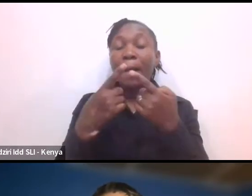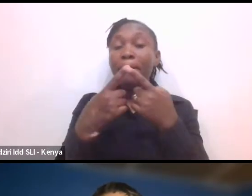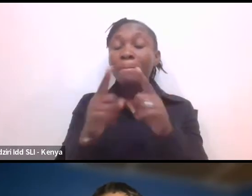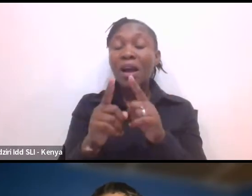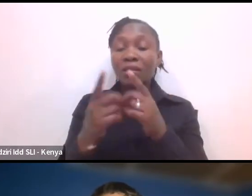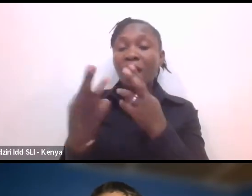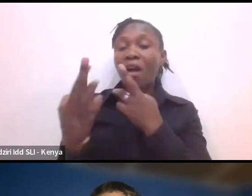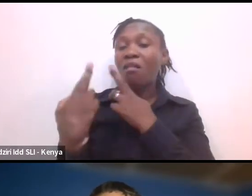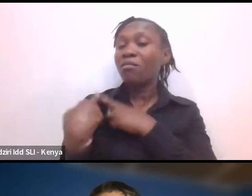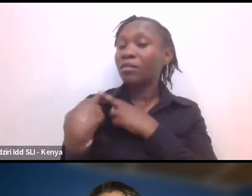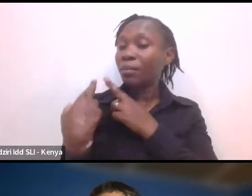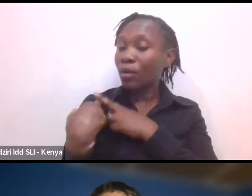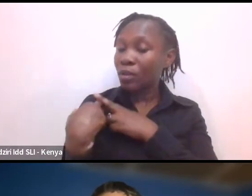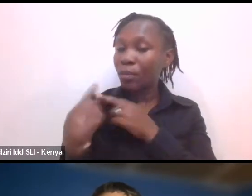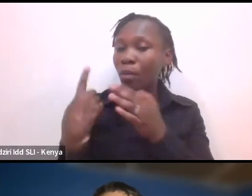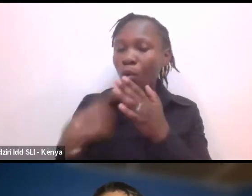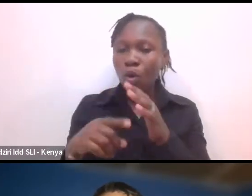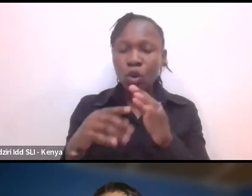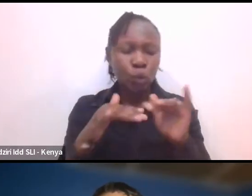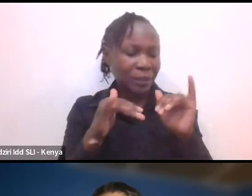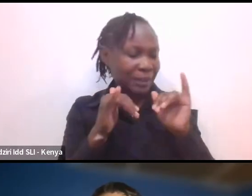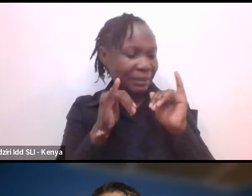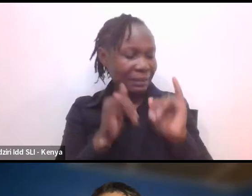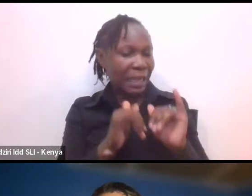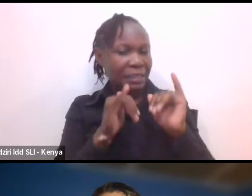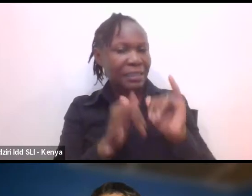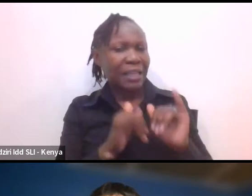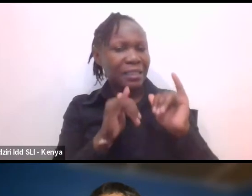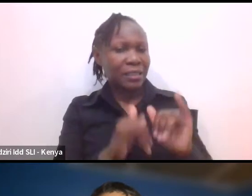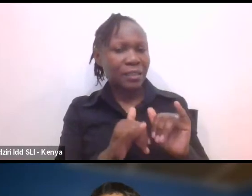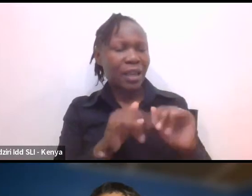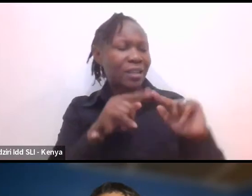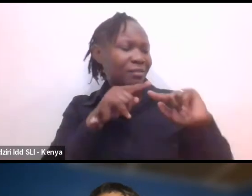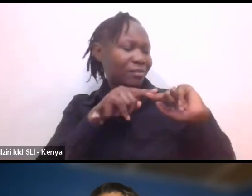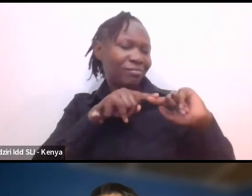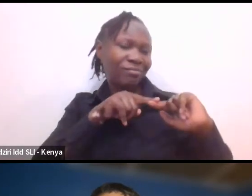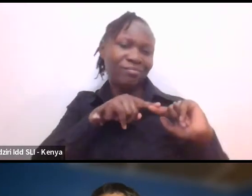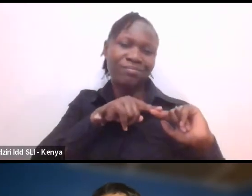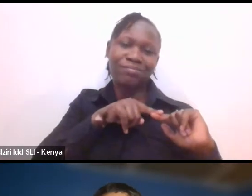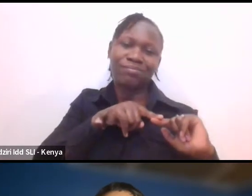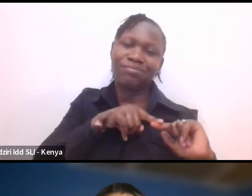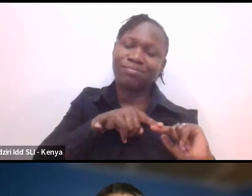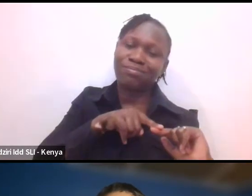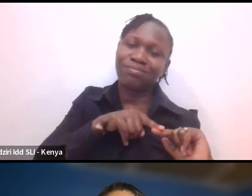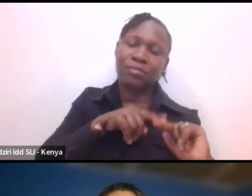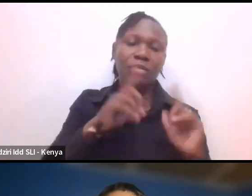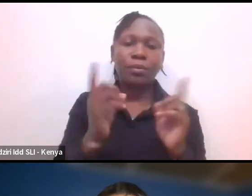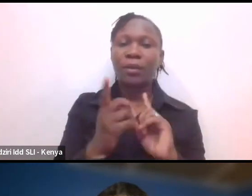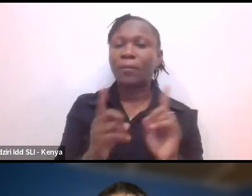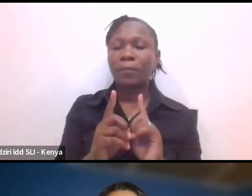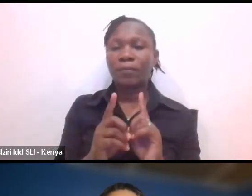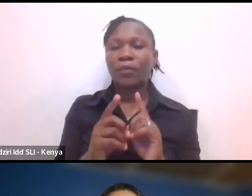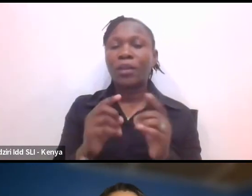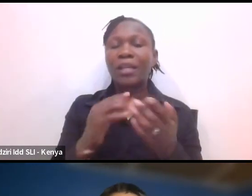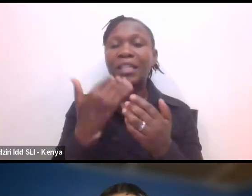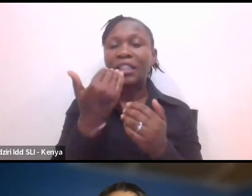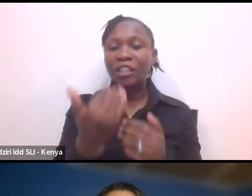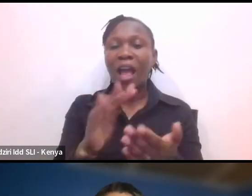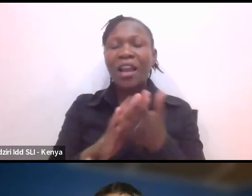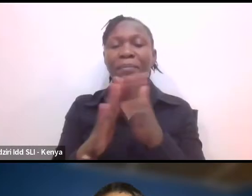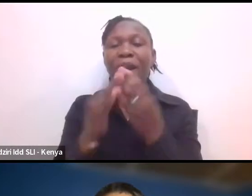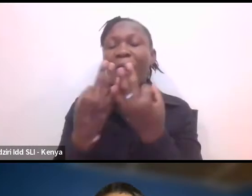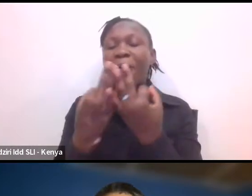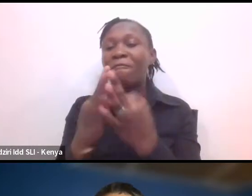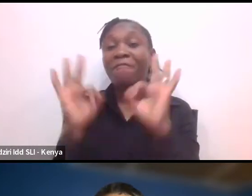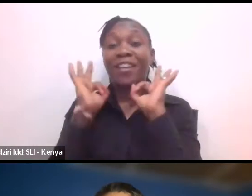to retain residual dependency. The task is to give total freedom. And